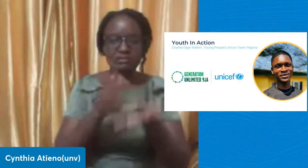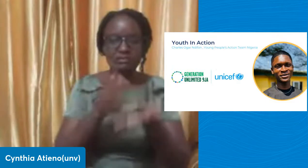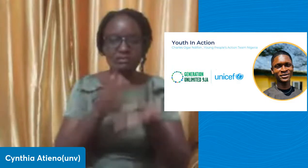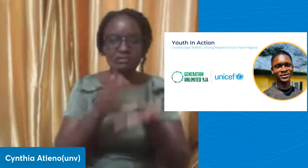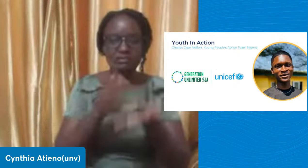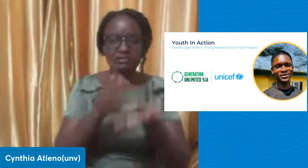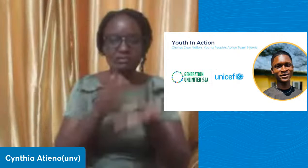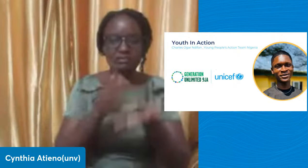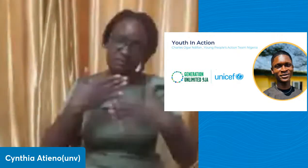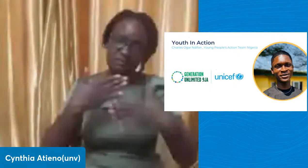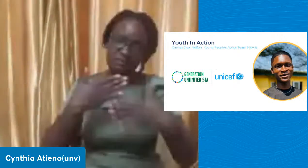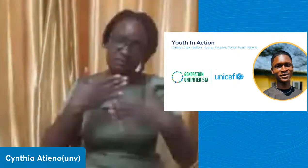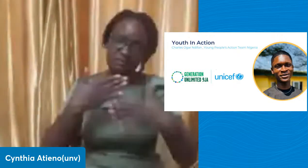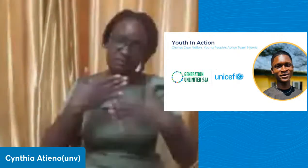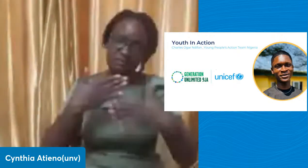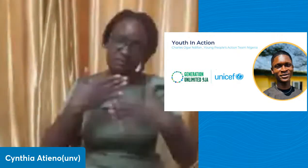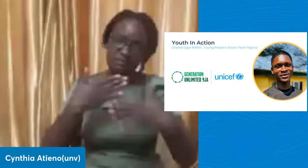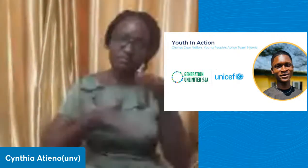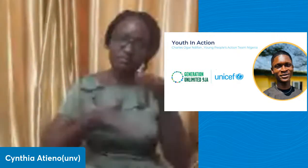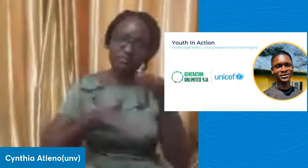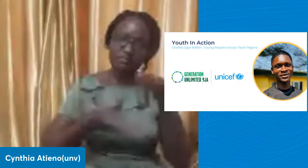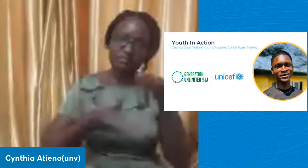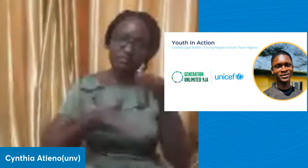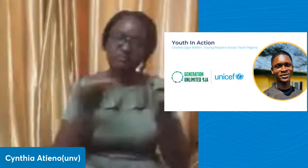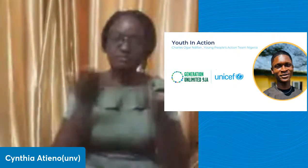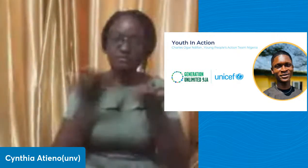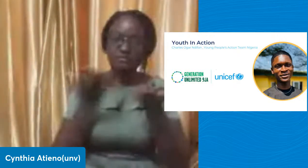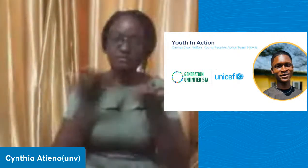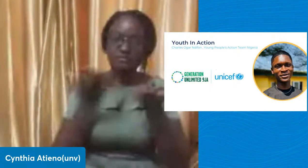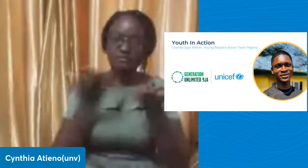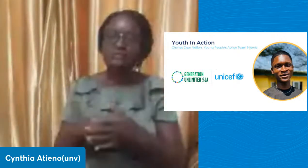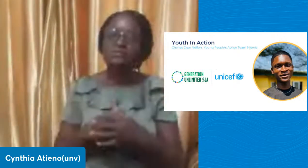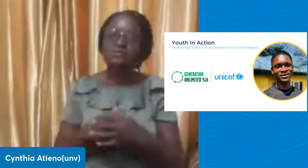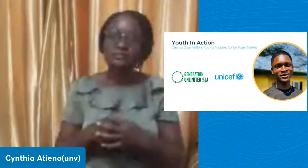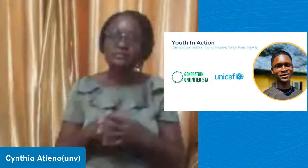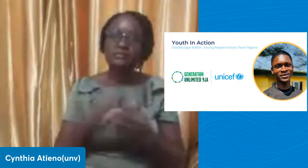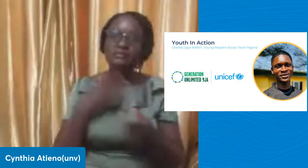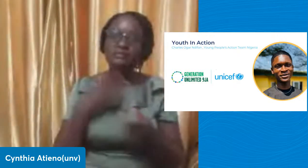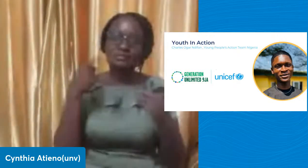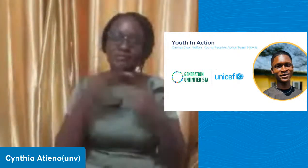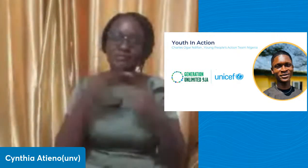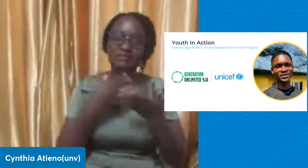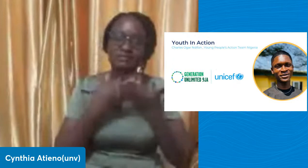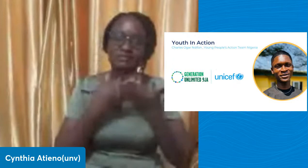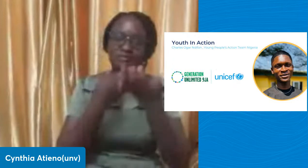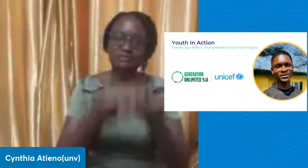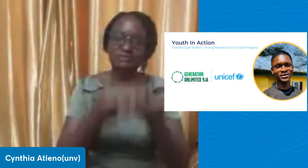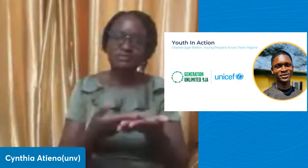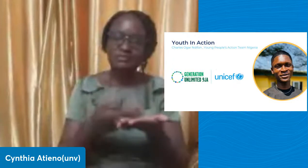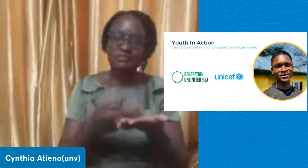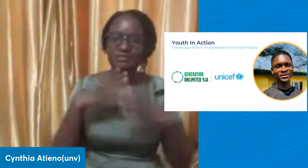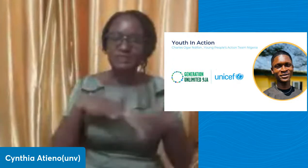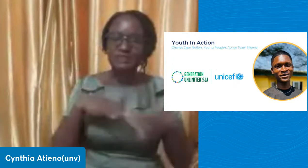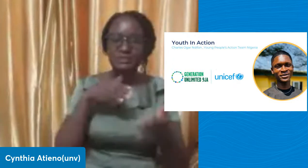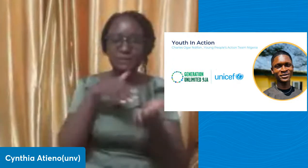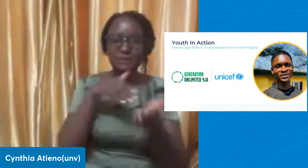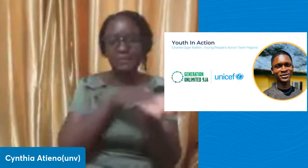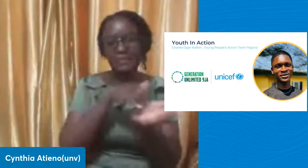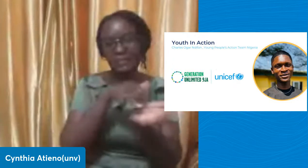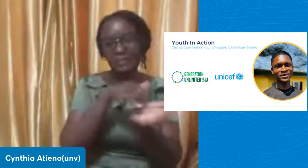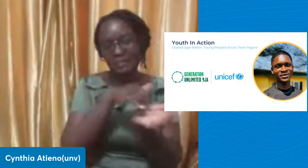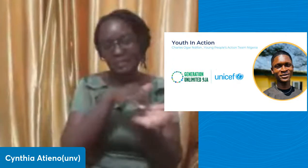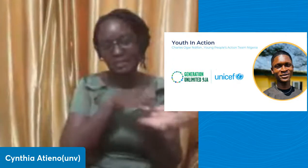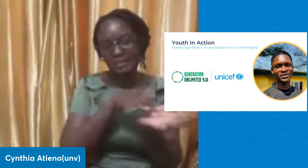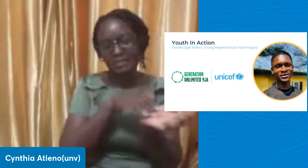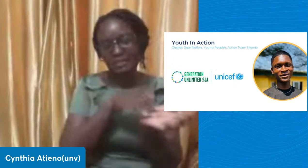tend to give people or assist people that are not strong enough to do their works, and